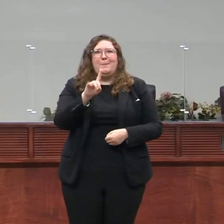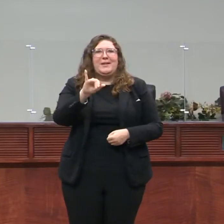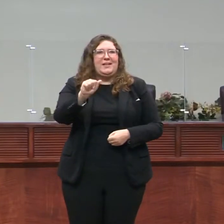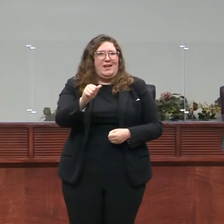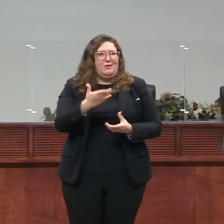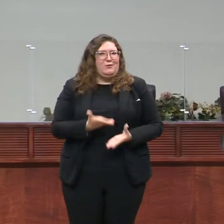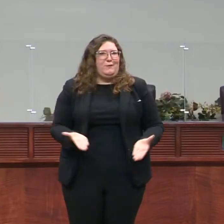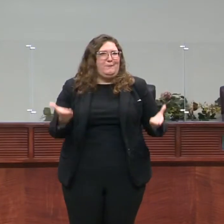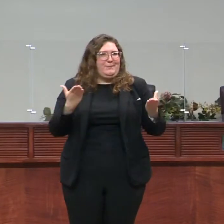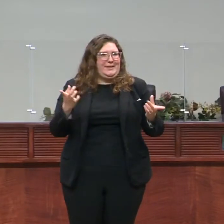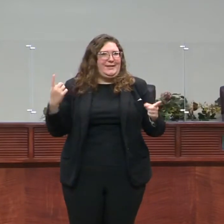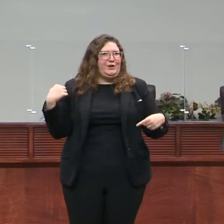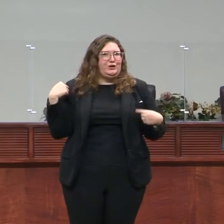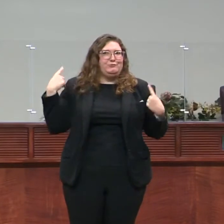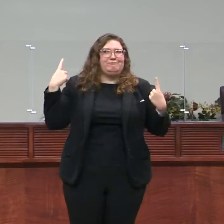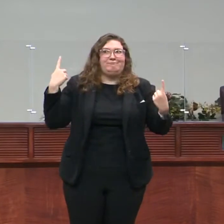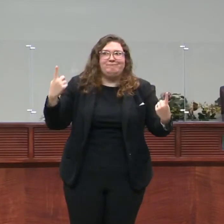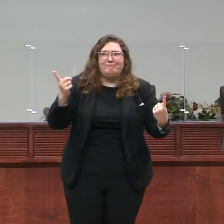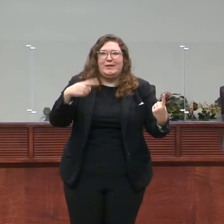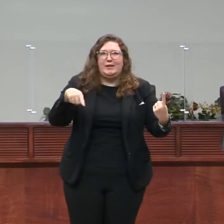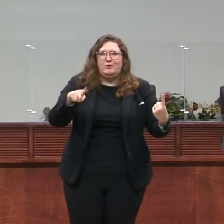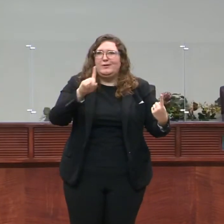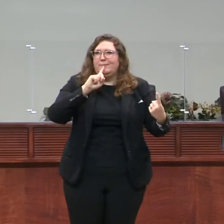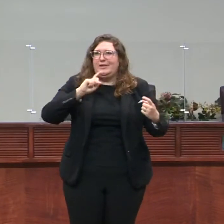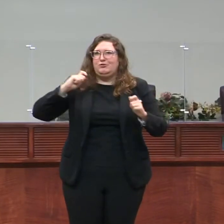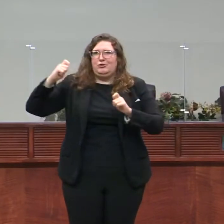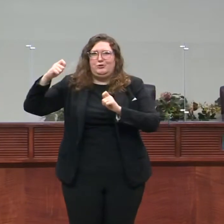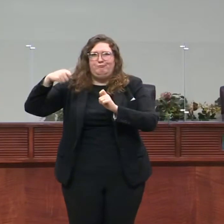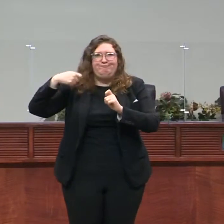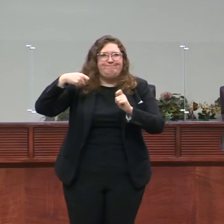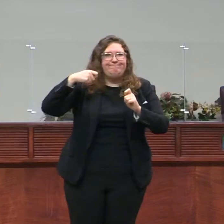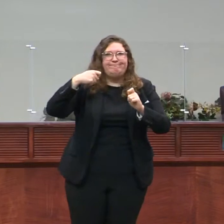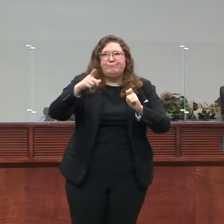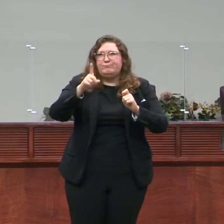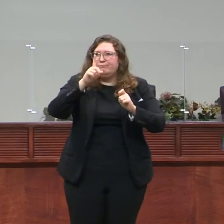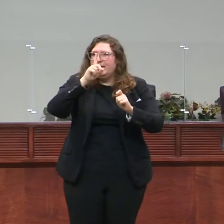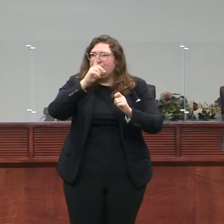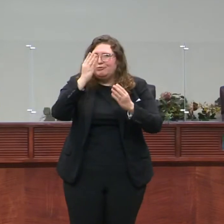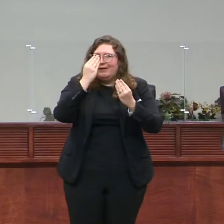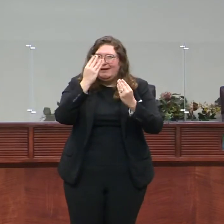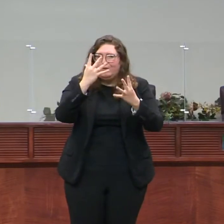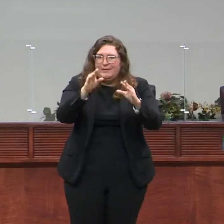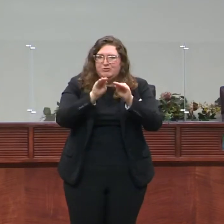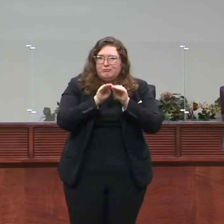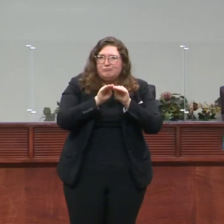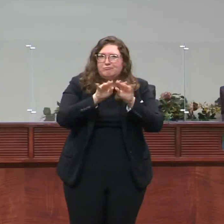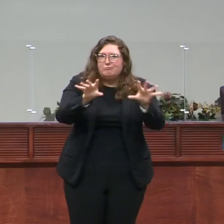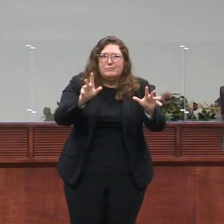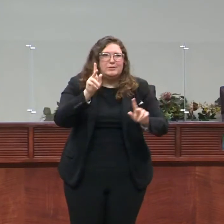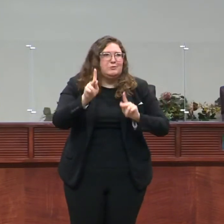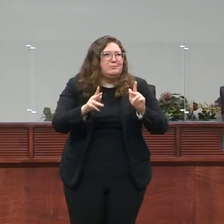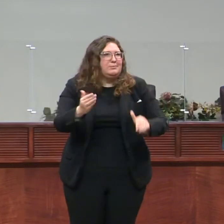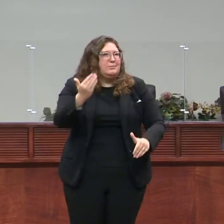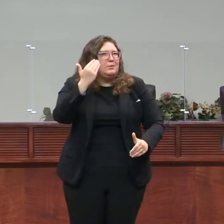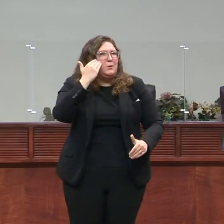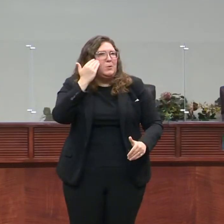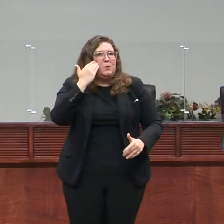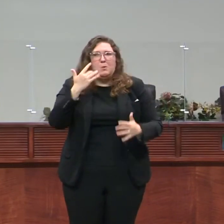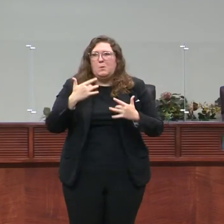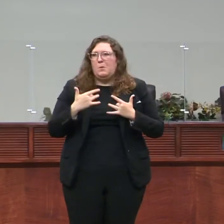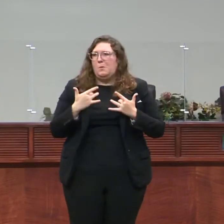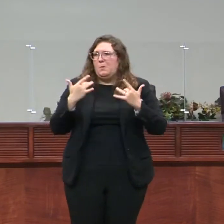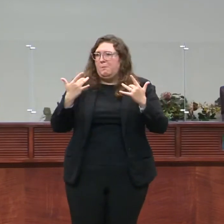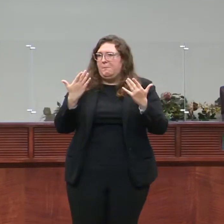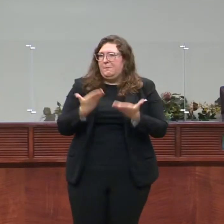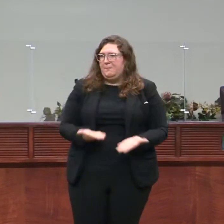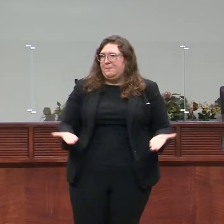who have been covering the various events and announcements that we've done